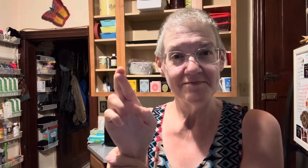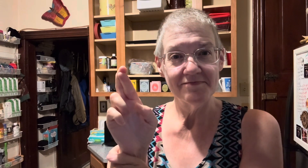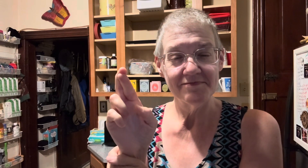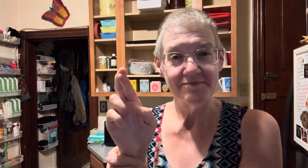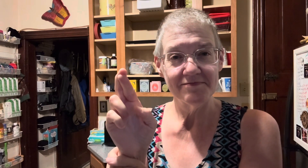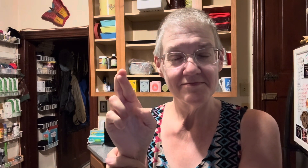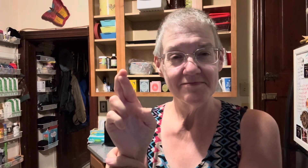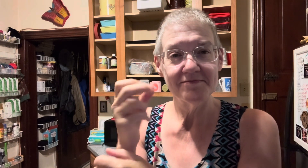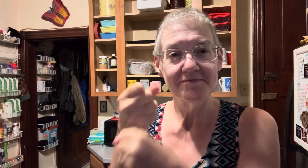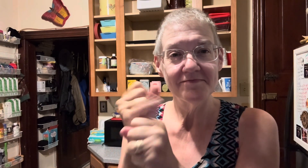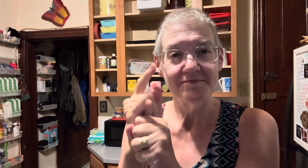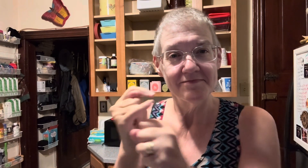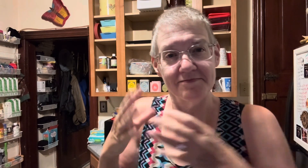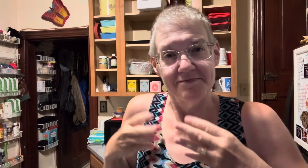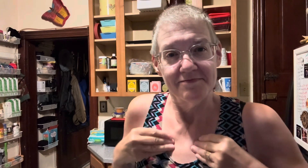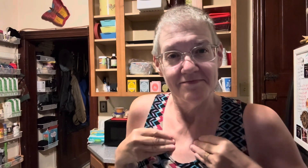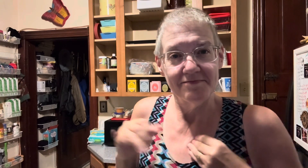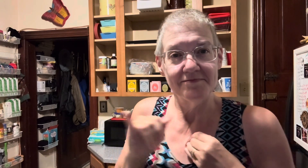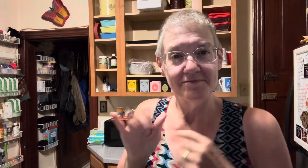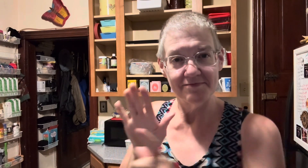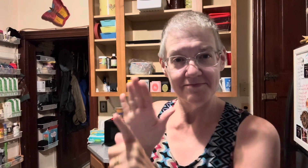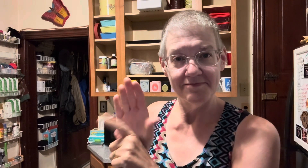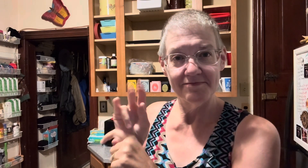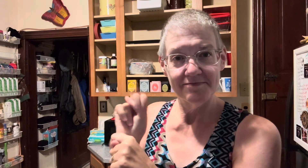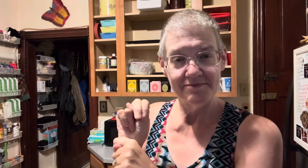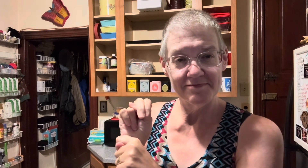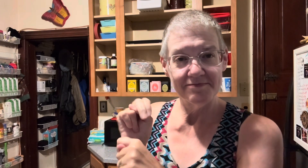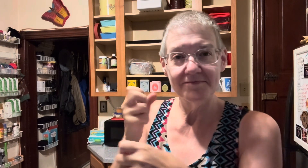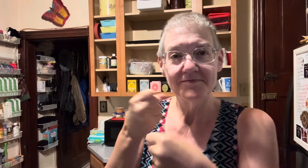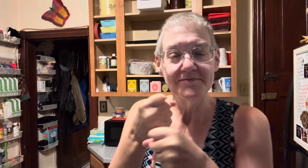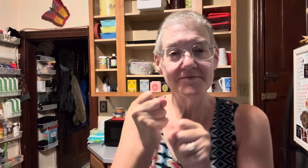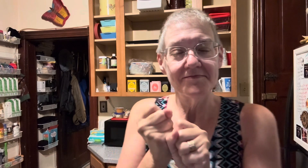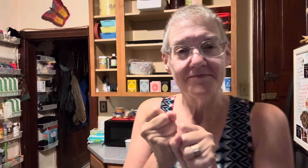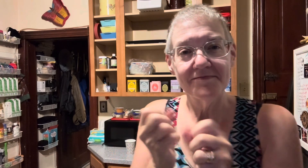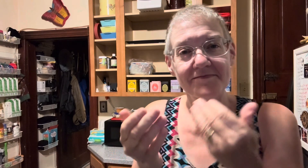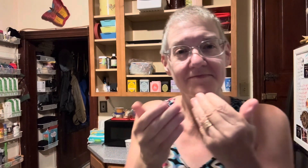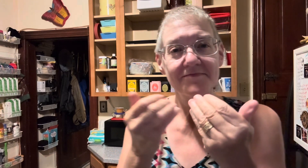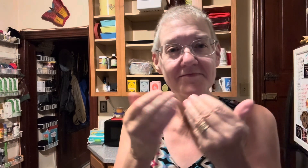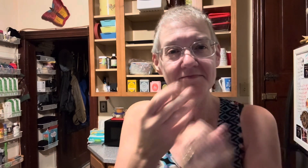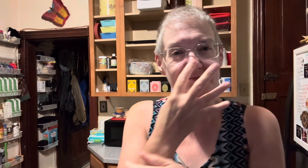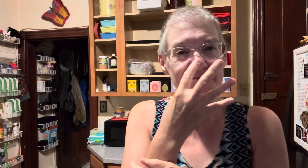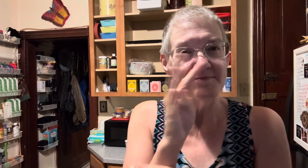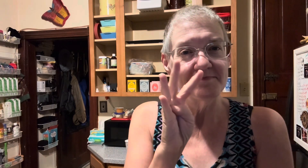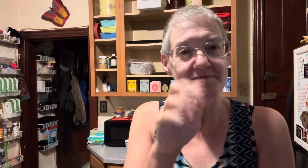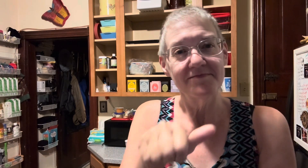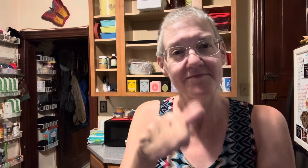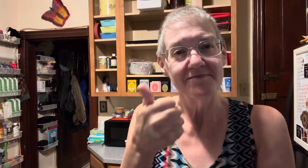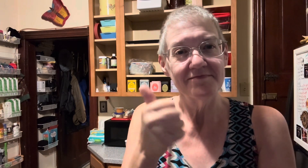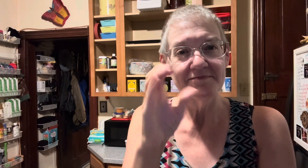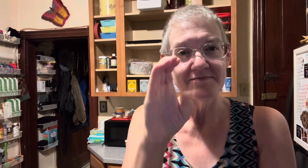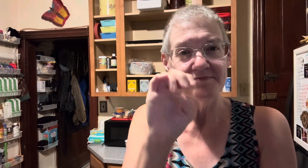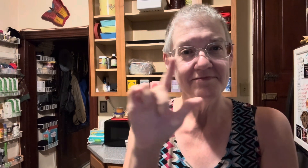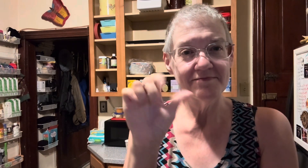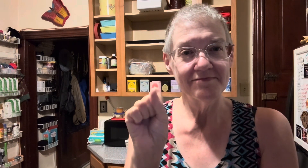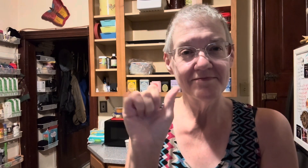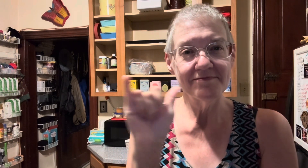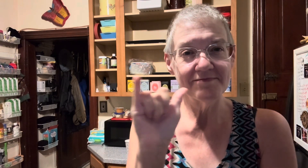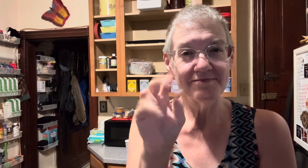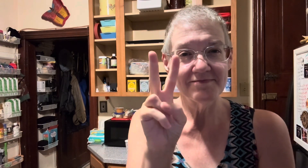liver. It makes the body accept that liver as his own. It also makes it easy for his body